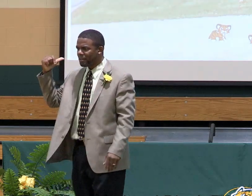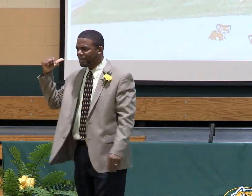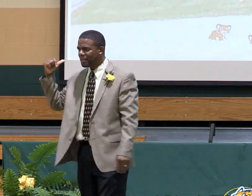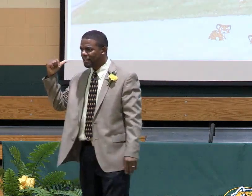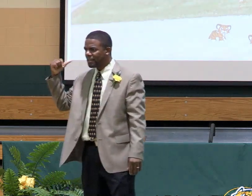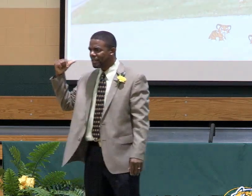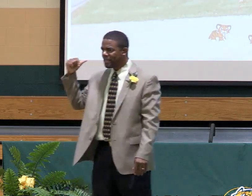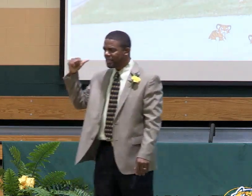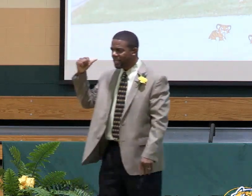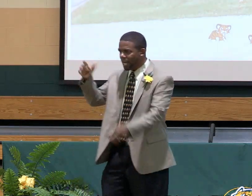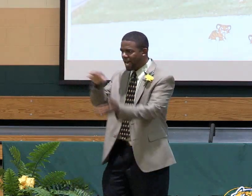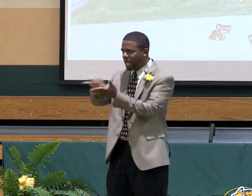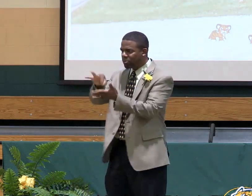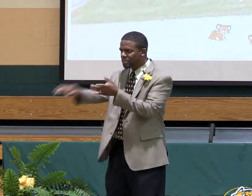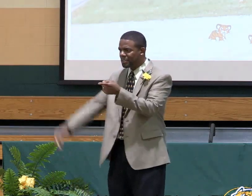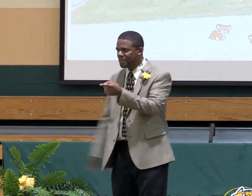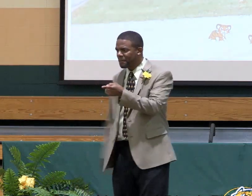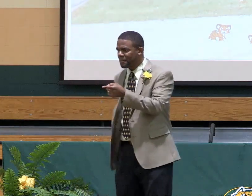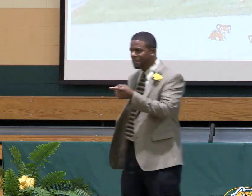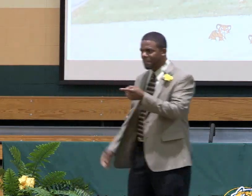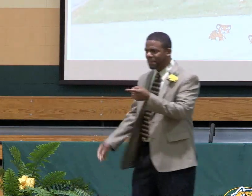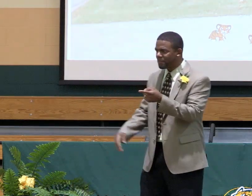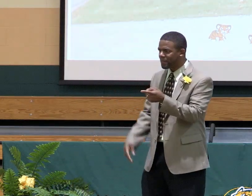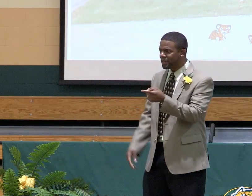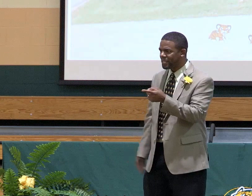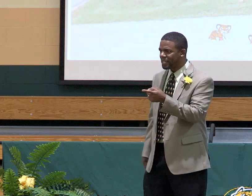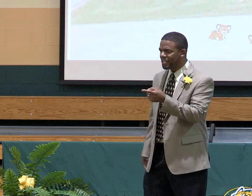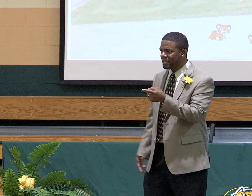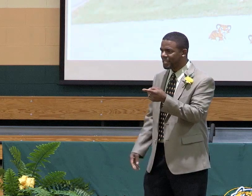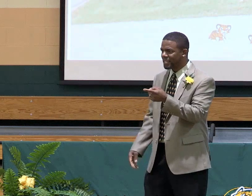How many graduates do we have up here? How many tiger cubs do we have up here?